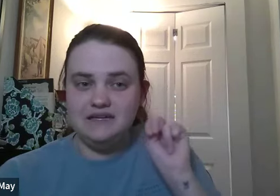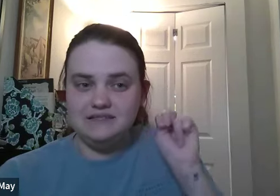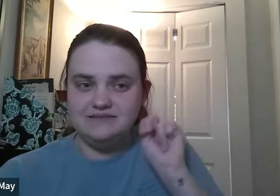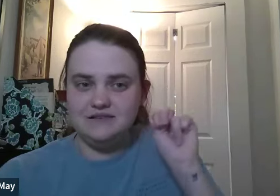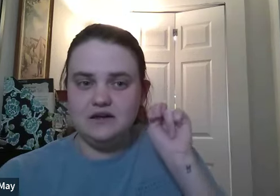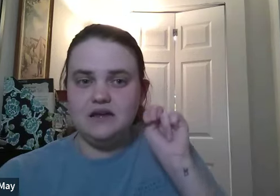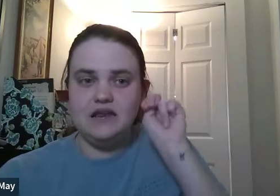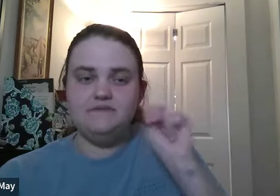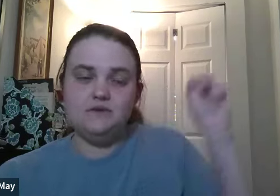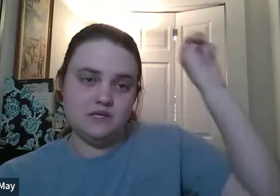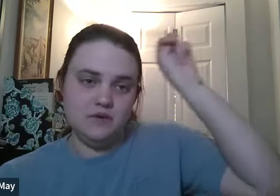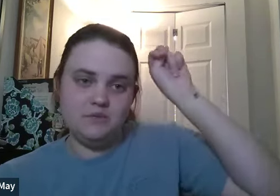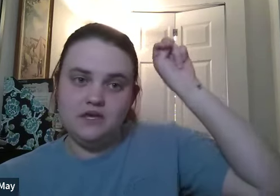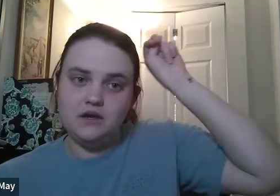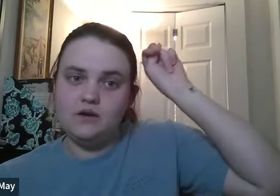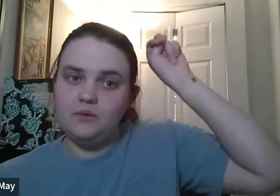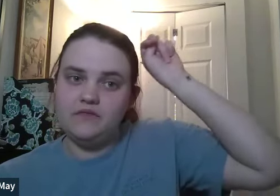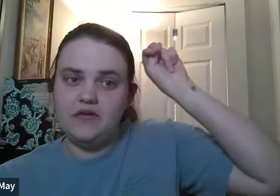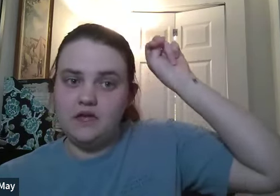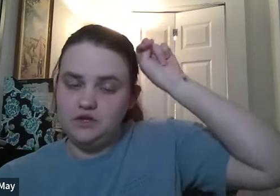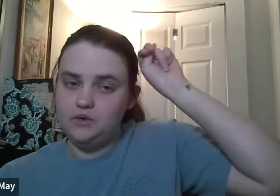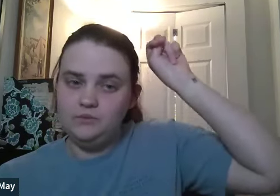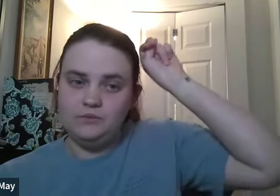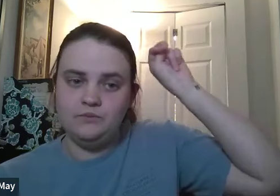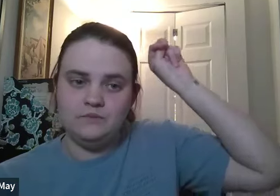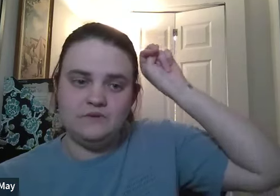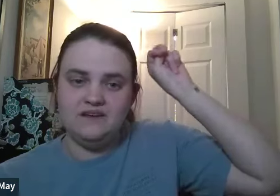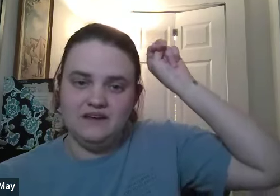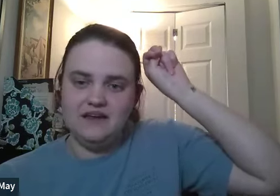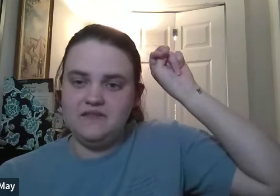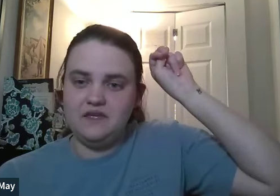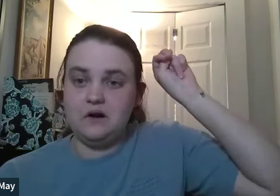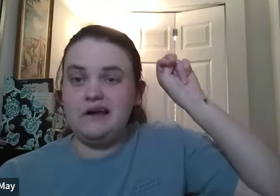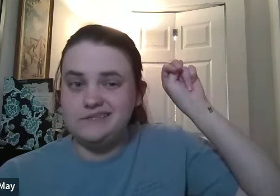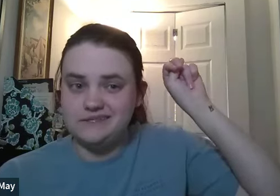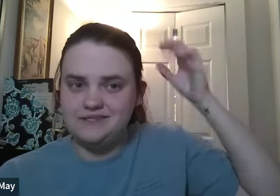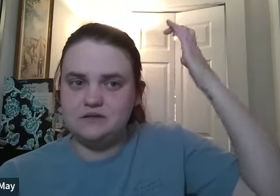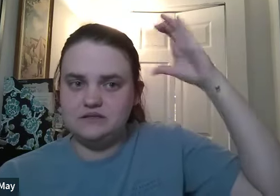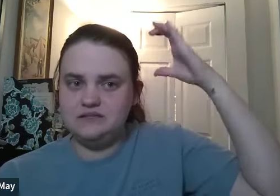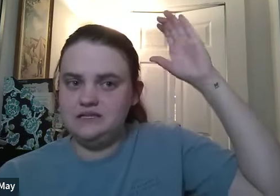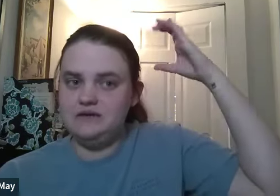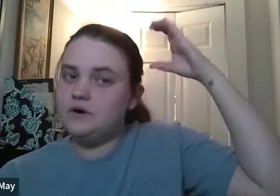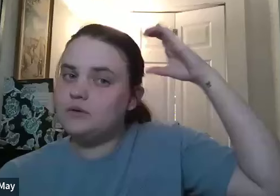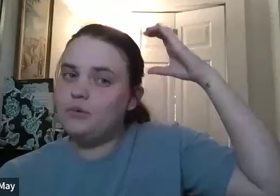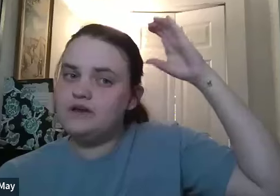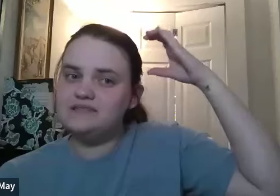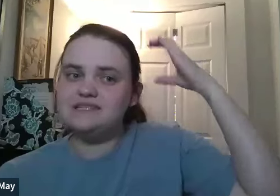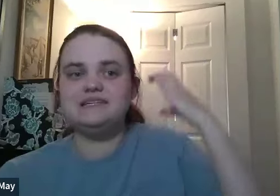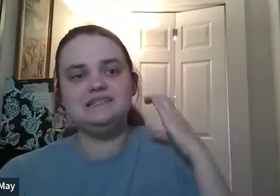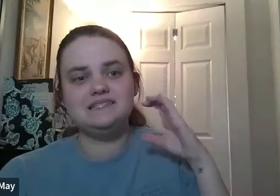aunt. Nephew is going to be up here with the U. And then our cousins, C for boy cousin, C